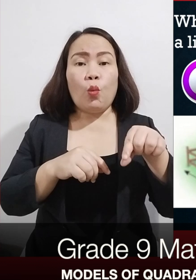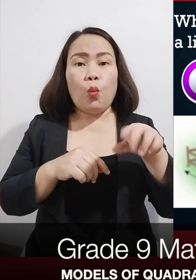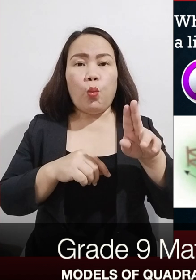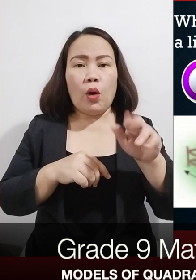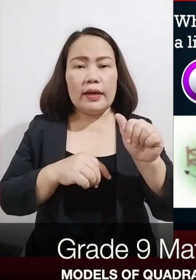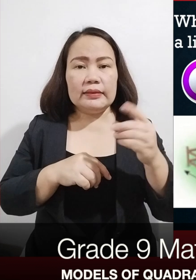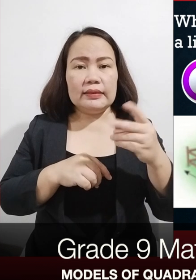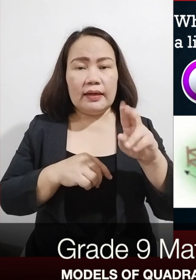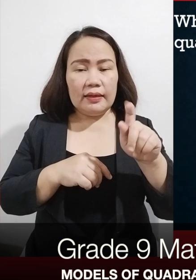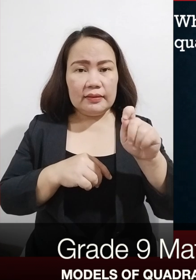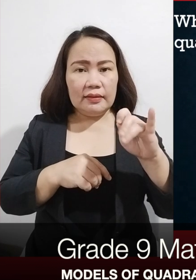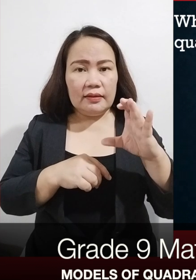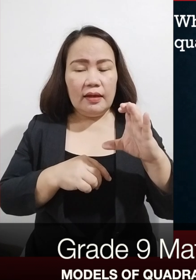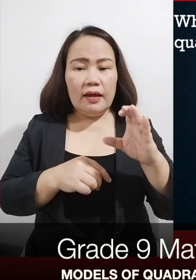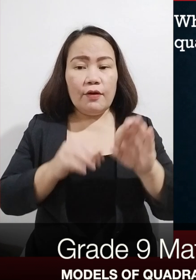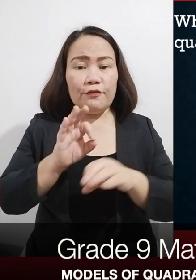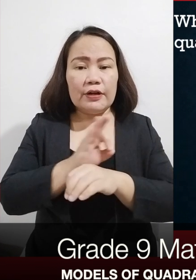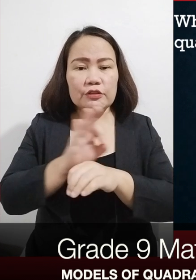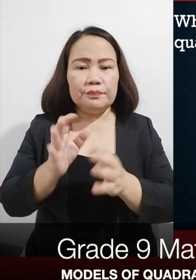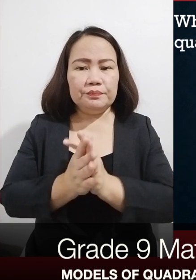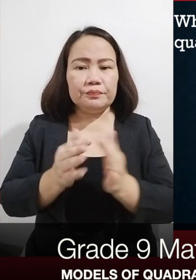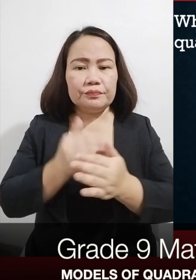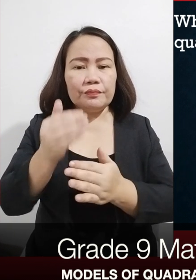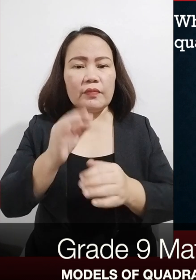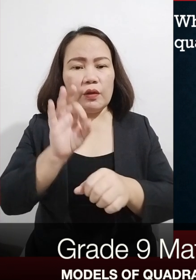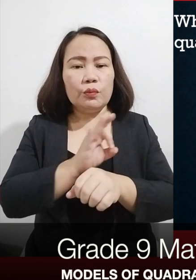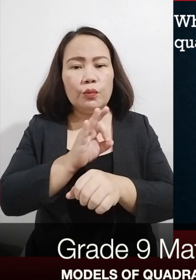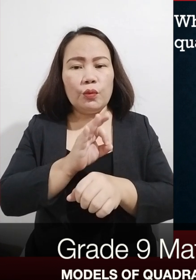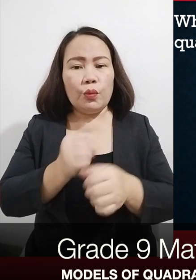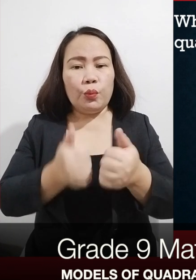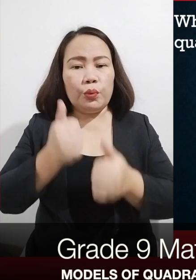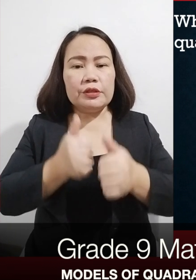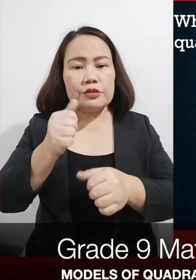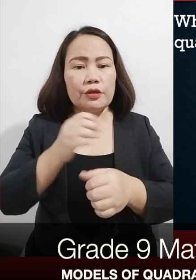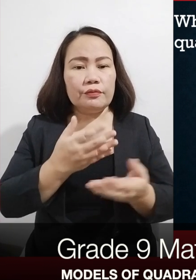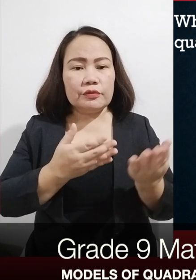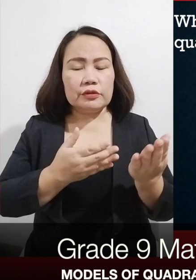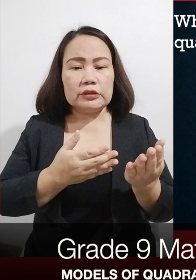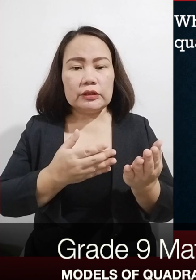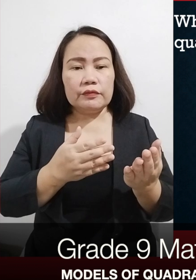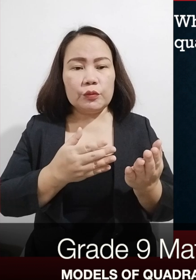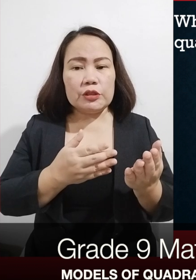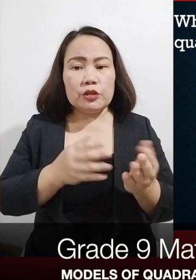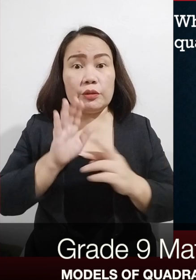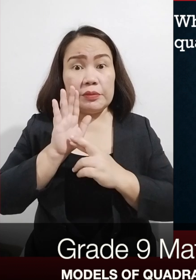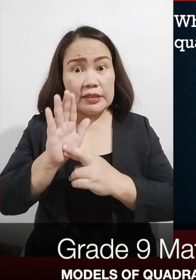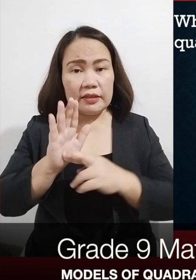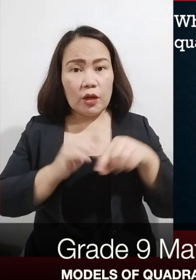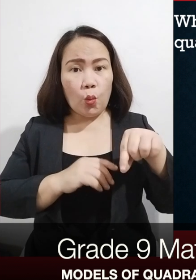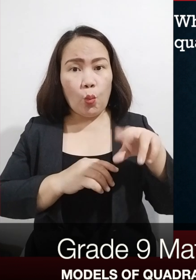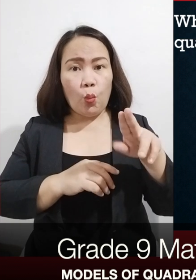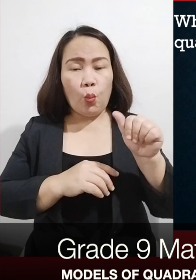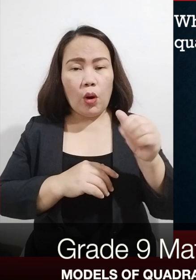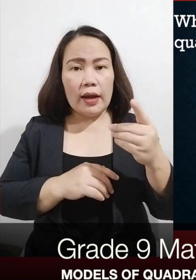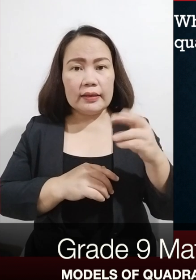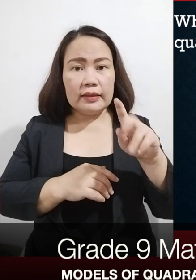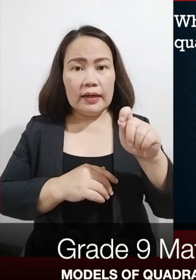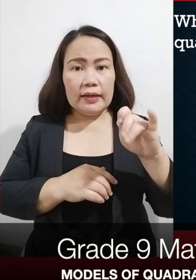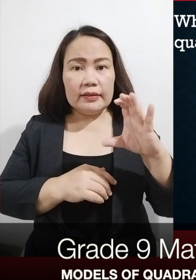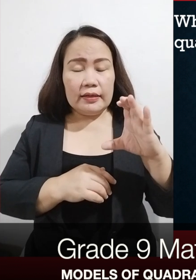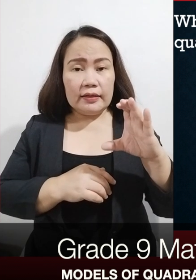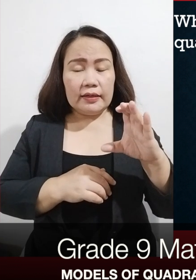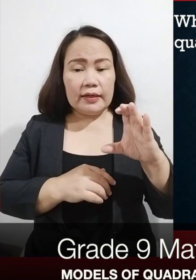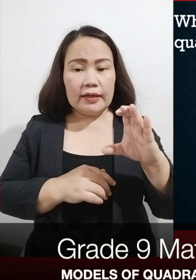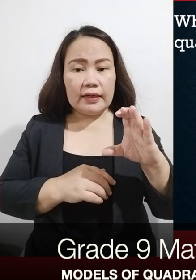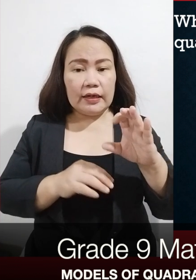quadratic function. Which of the following equations represents quadratic functions? So, I am giving you